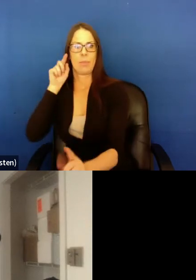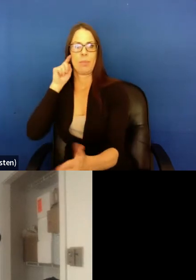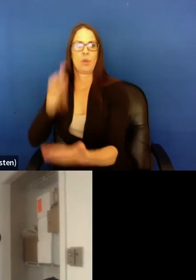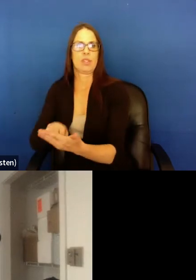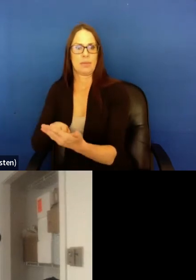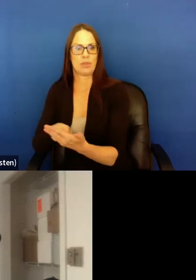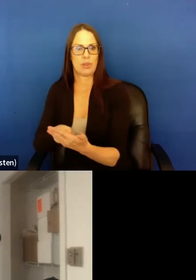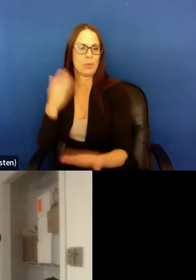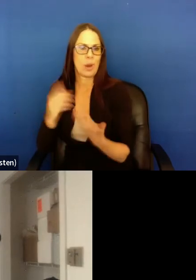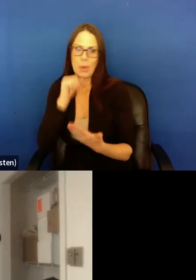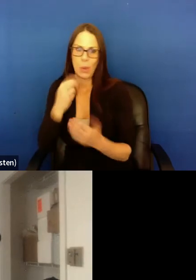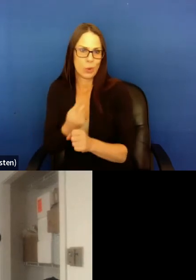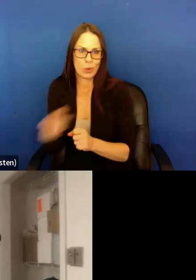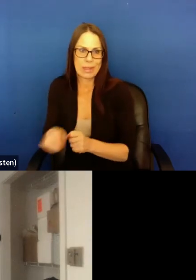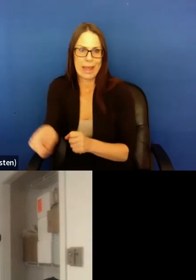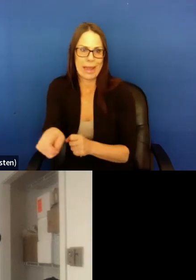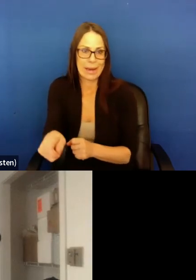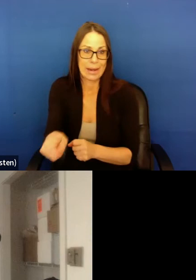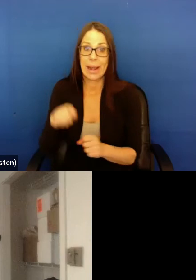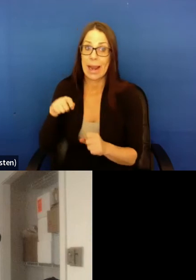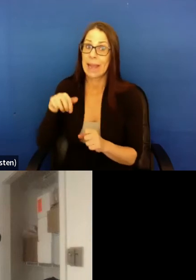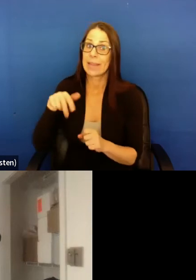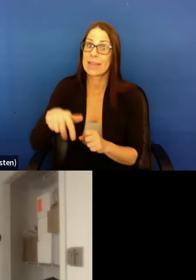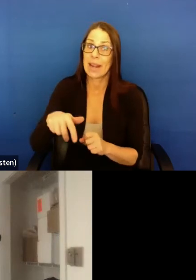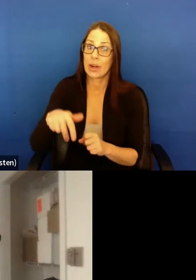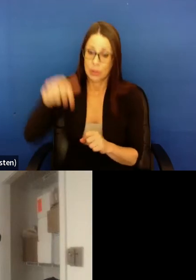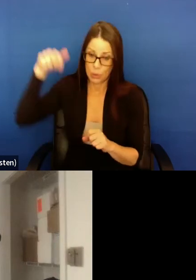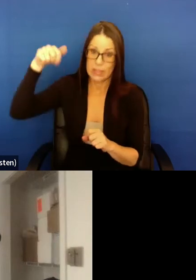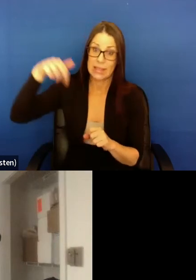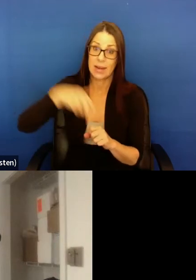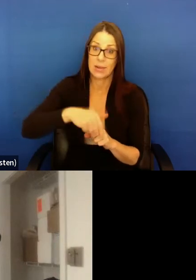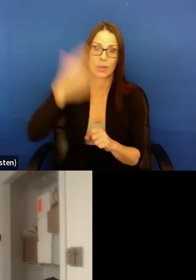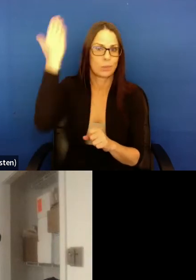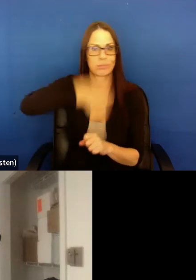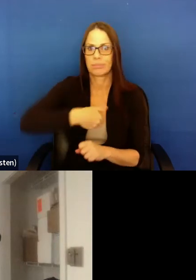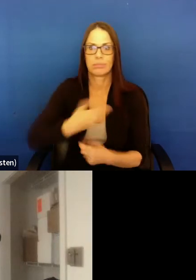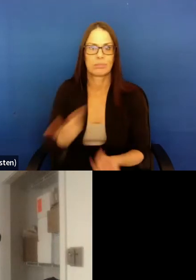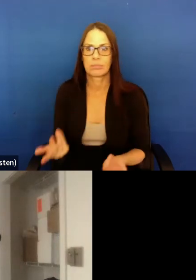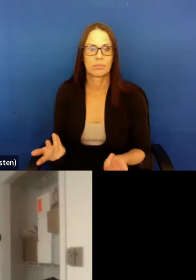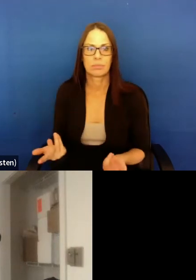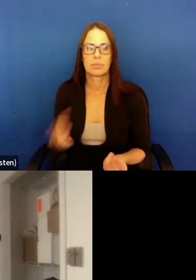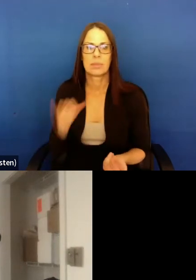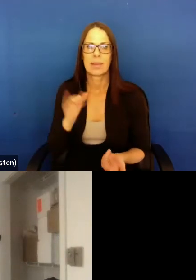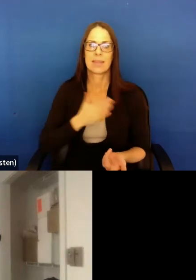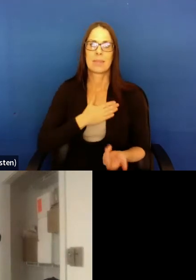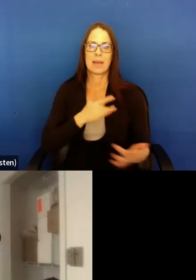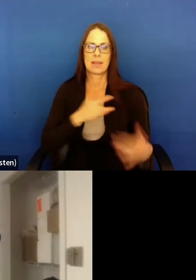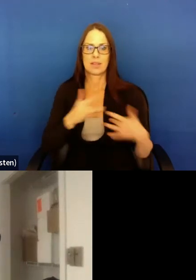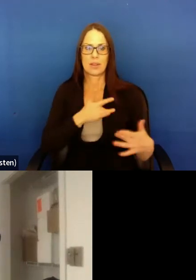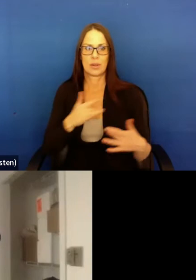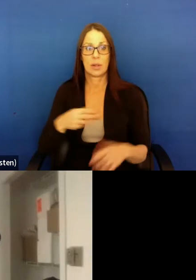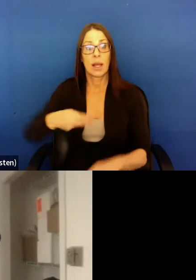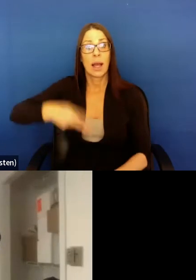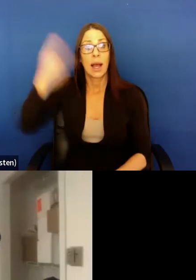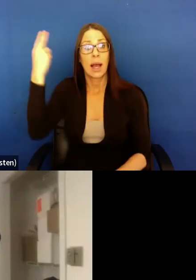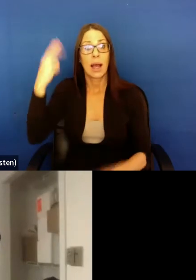and those stairs are completely invisible to you. Yeah. And so I think that would be my main concern with the. High contrast is just good